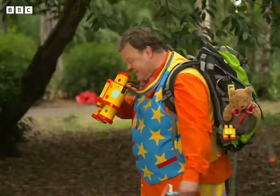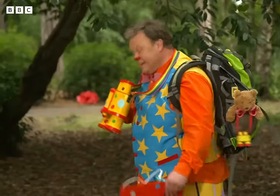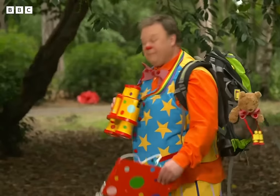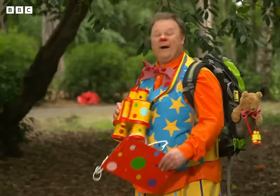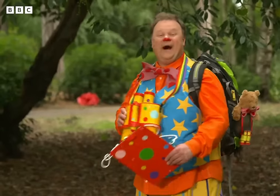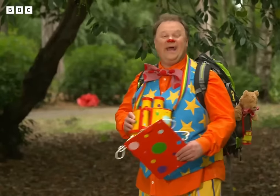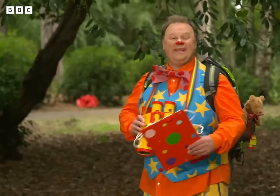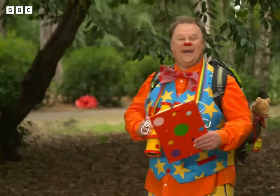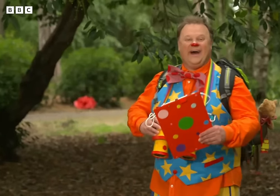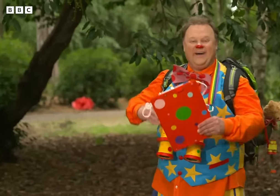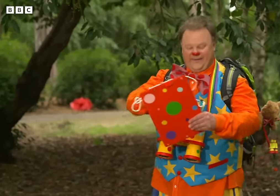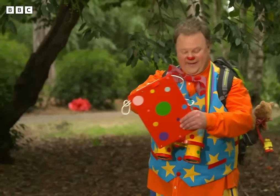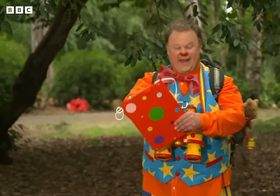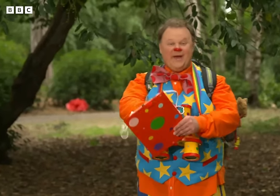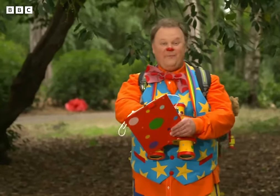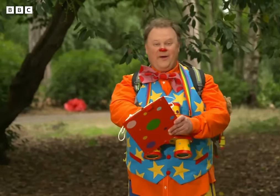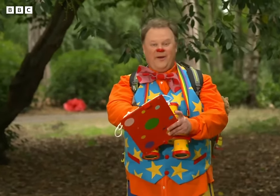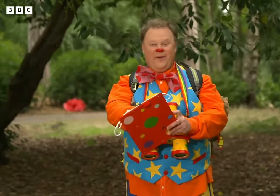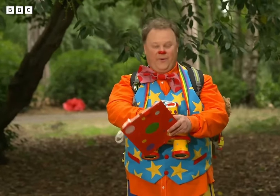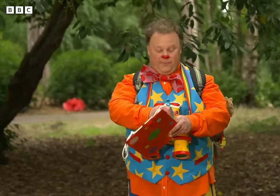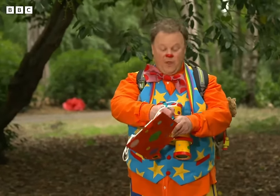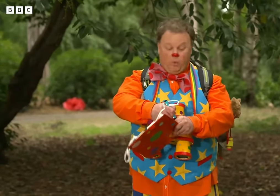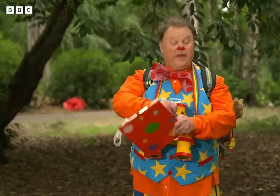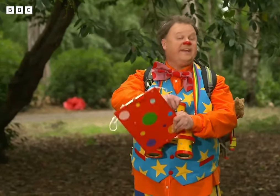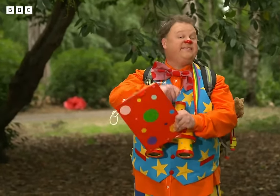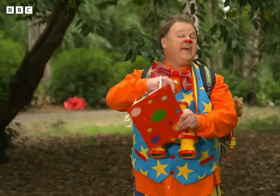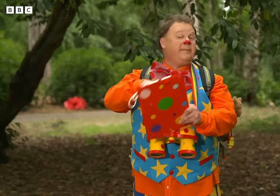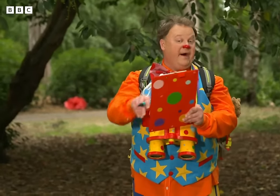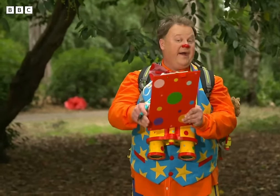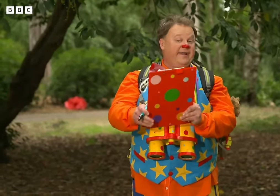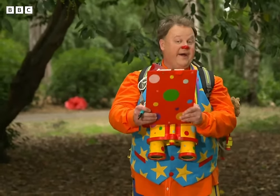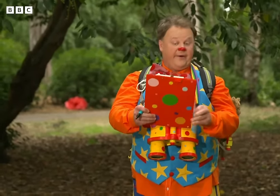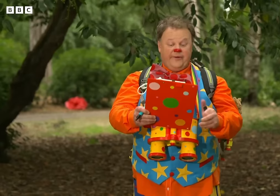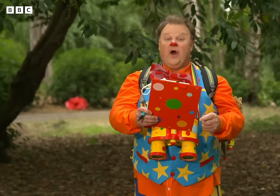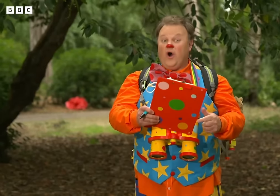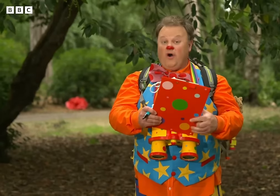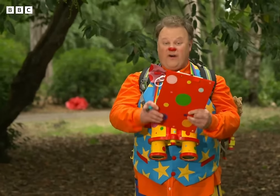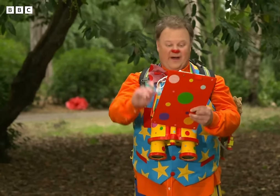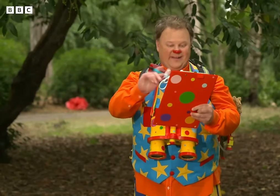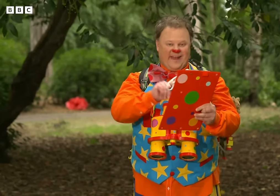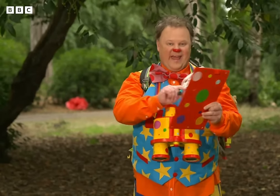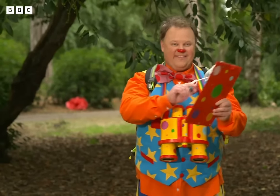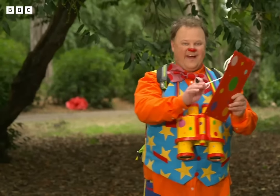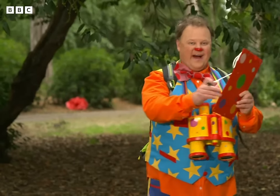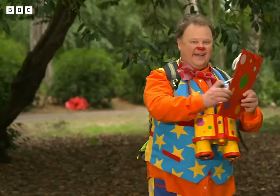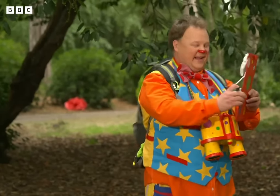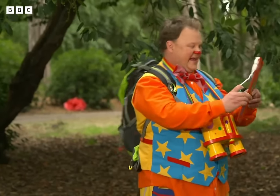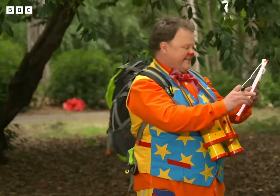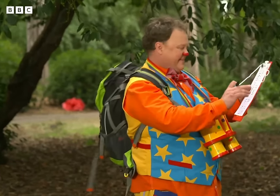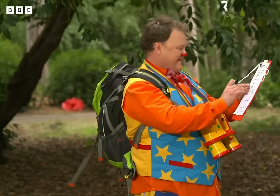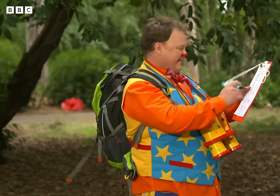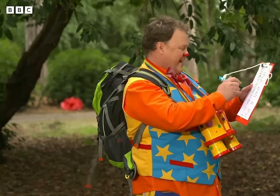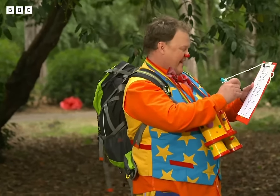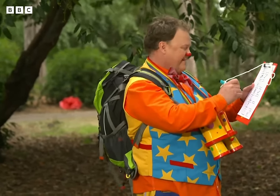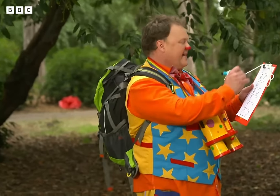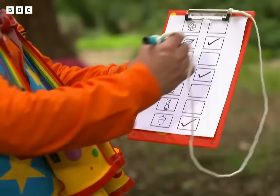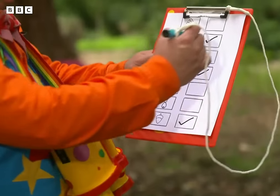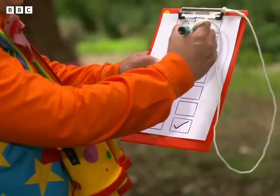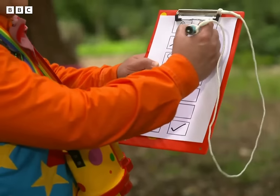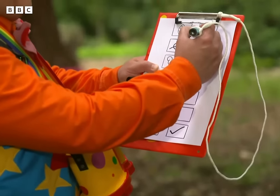It's a pine cone! Woohoo! We can tick pine cone off our nature hunt list. Right.